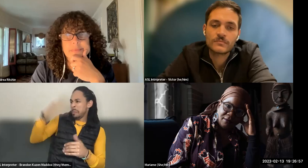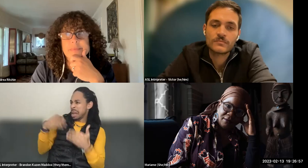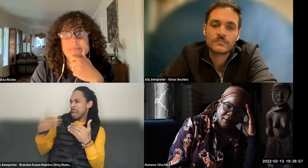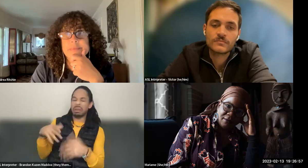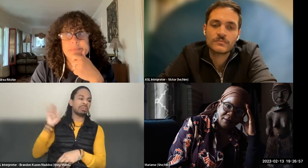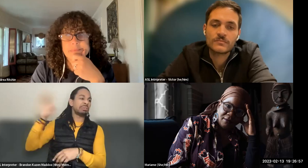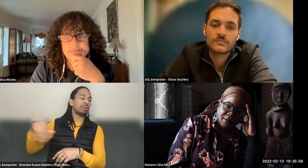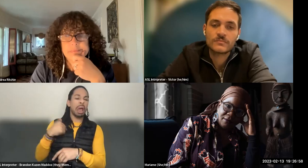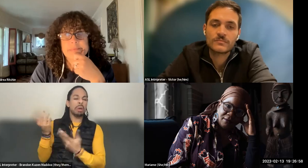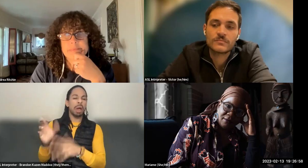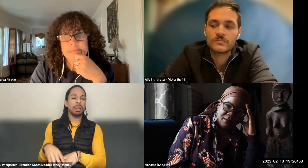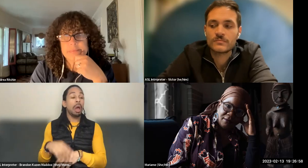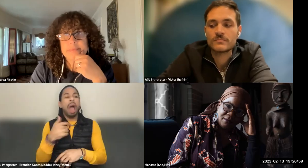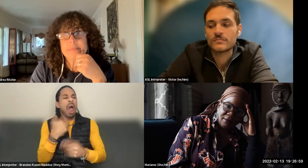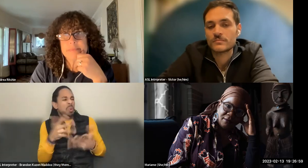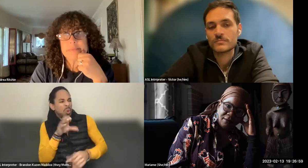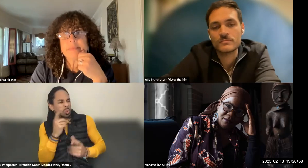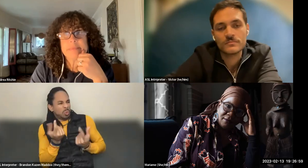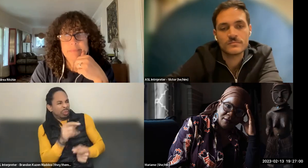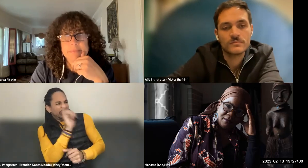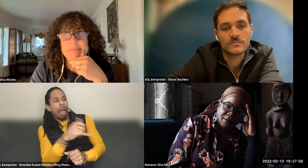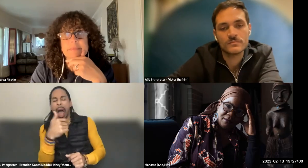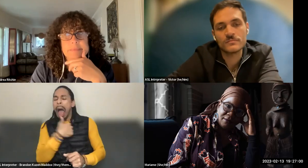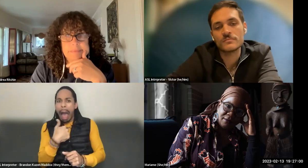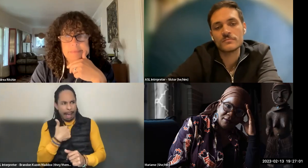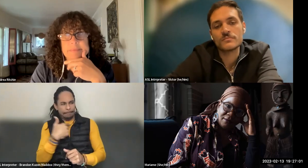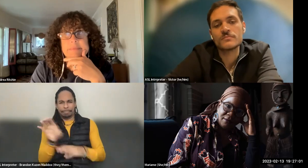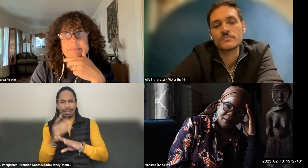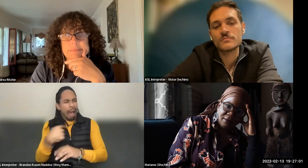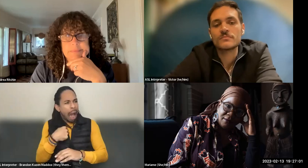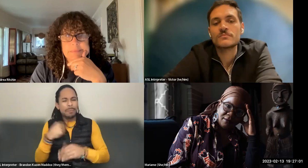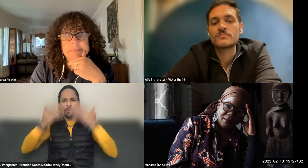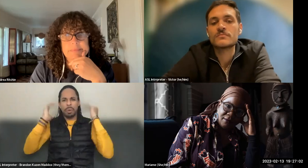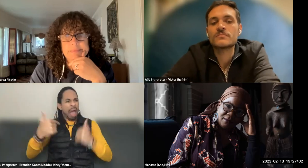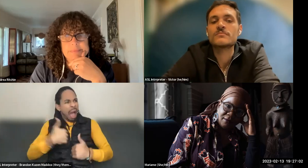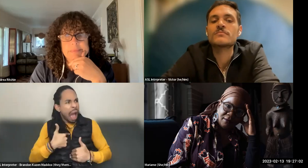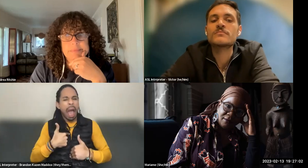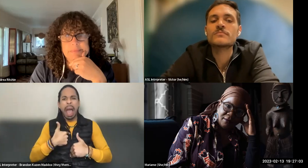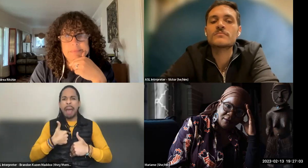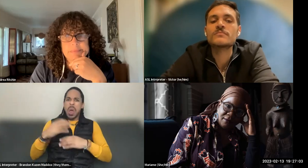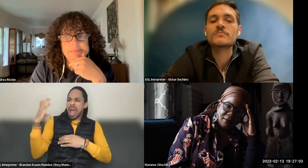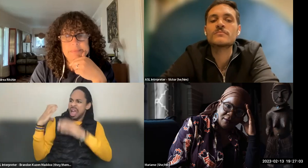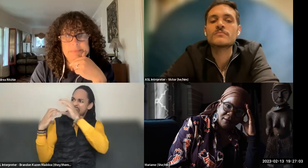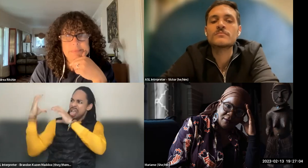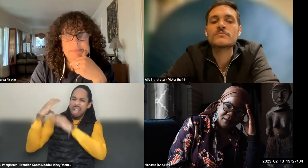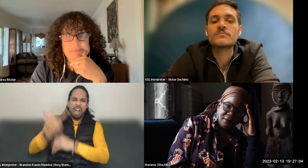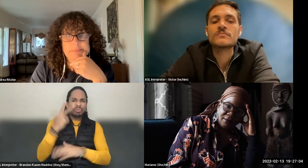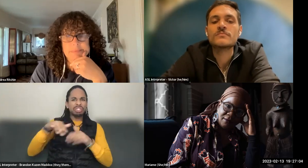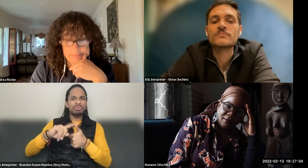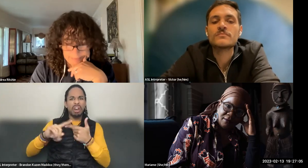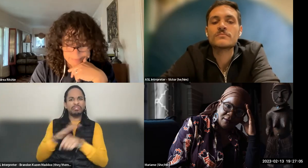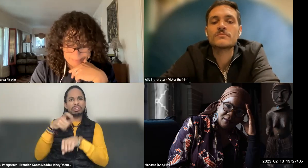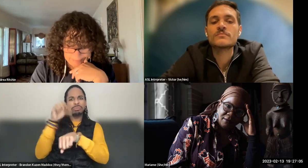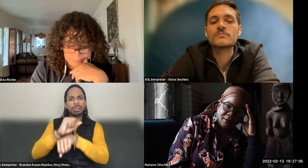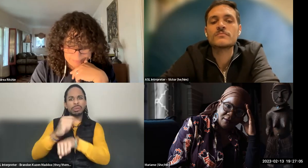I want someone else to take care of this. I'm busy, I'm overwhelmed. I've got a lot of stuff going on. I'm taking care of 3 children. I have a full-time job,